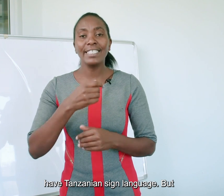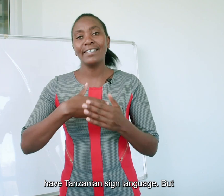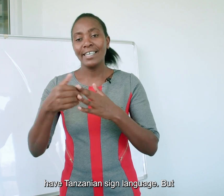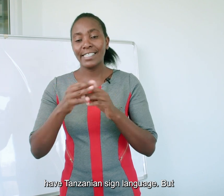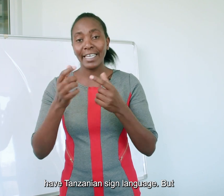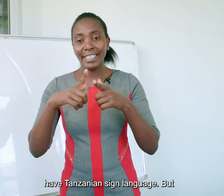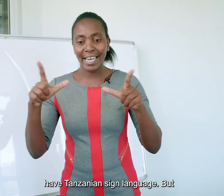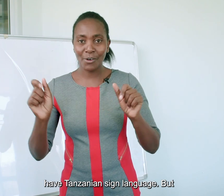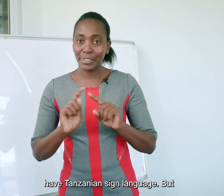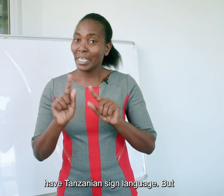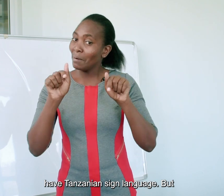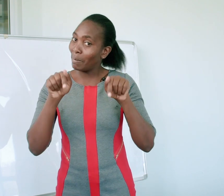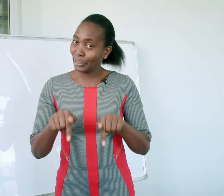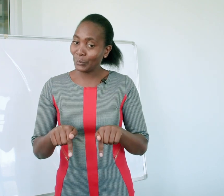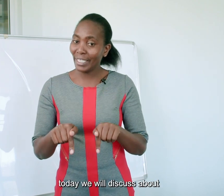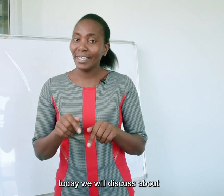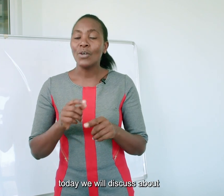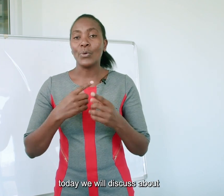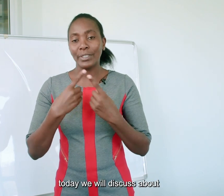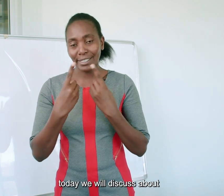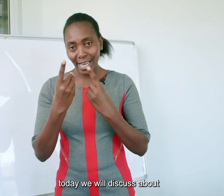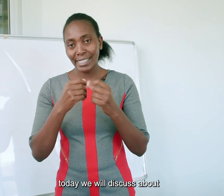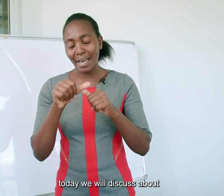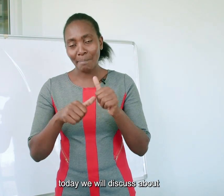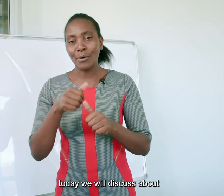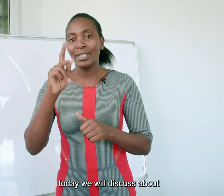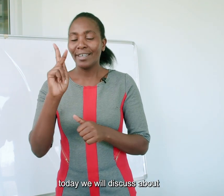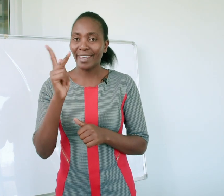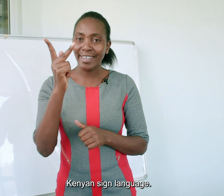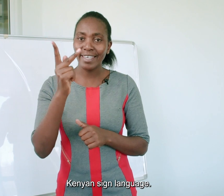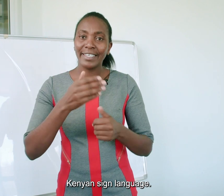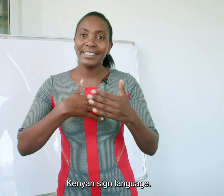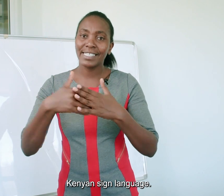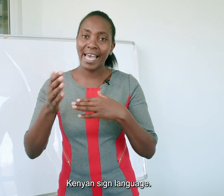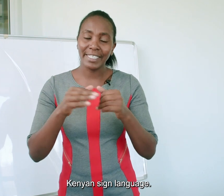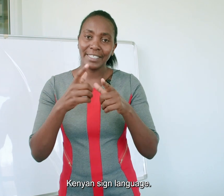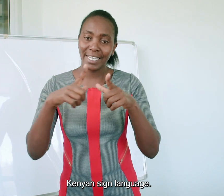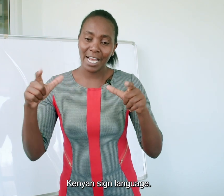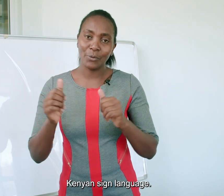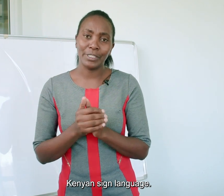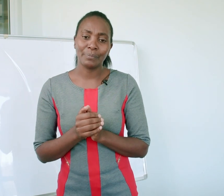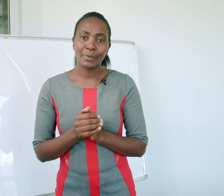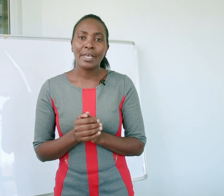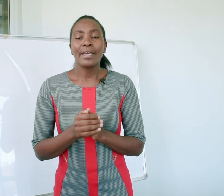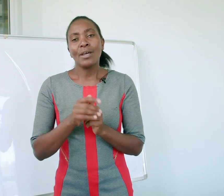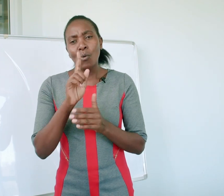Tanzanian Sign Language. But today, we will discuss about Kenyan Sign Language. What